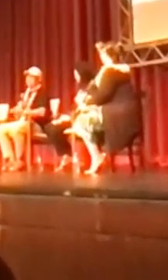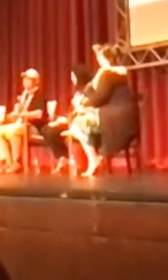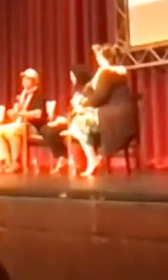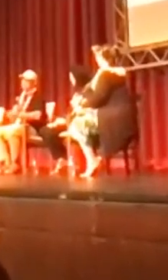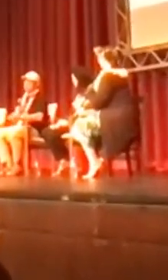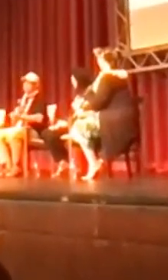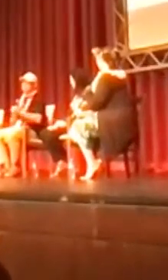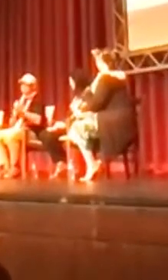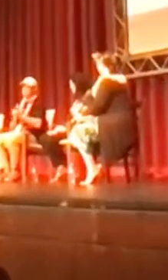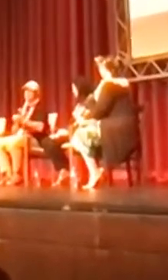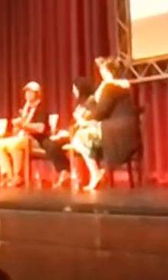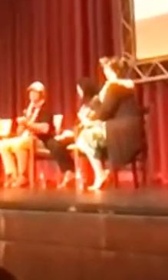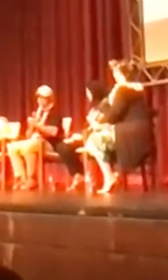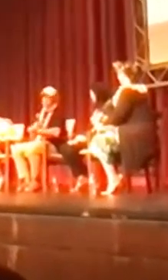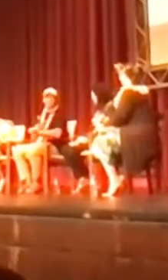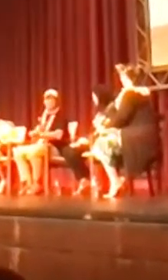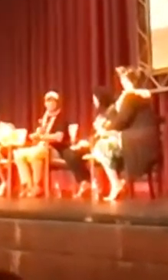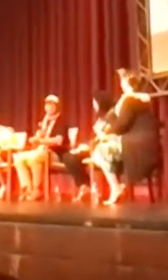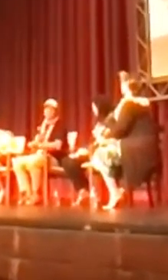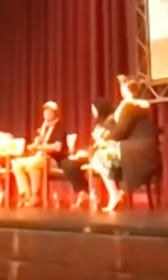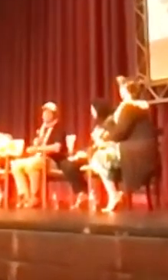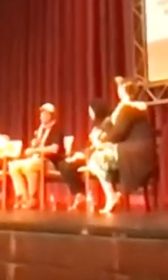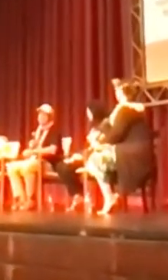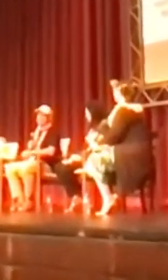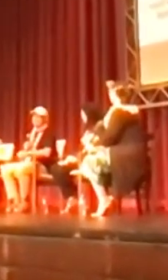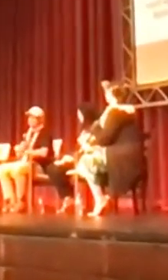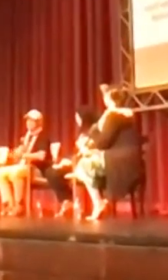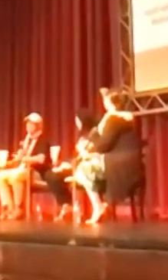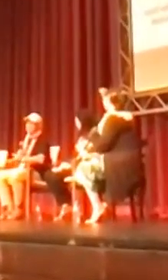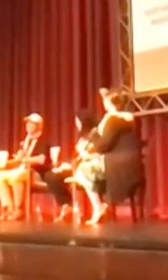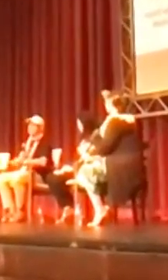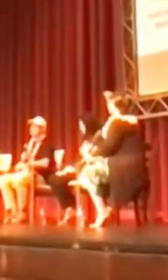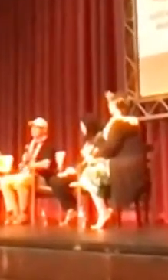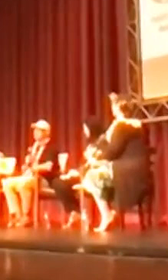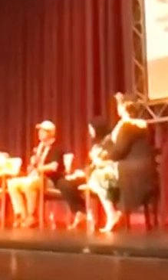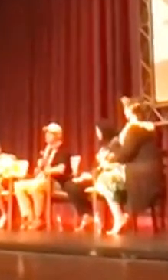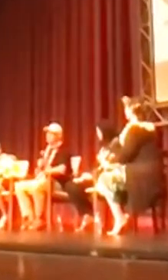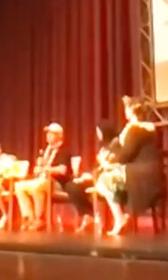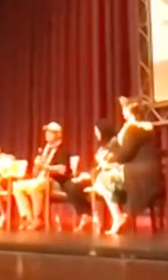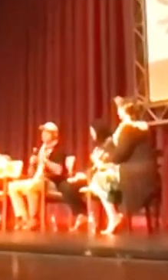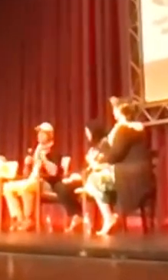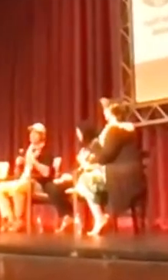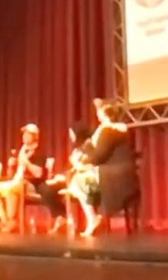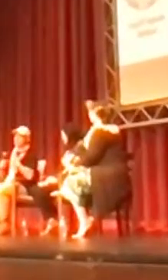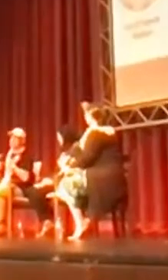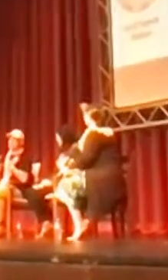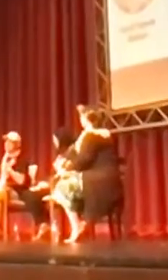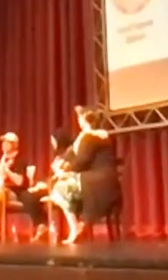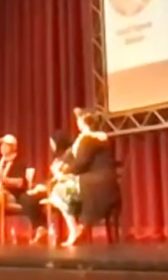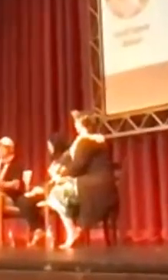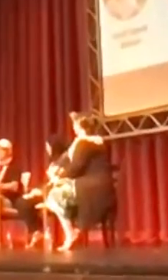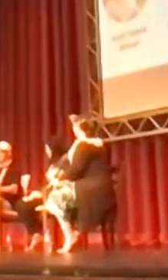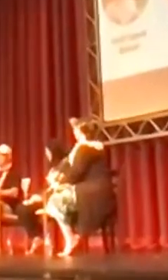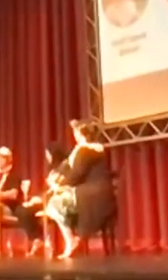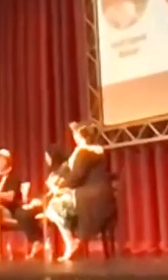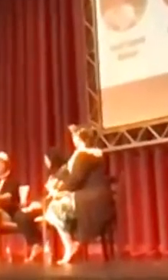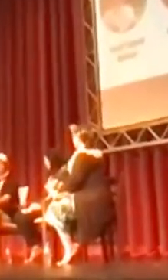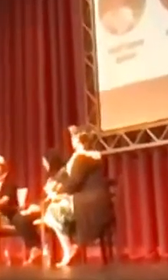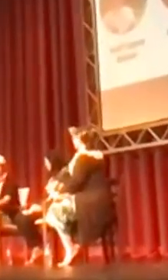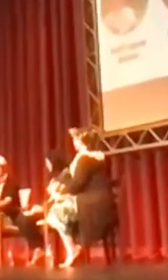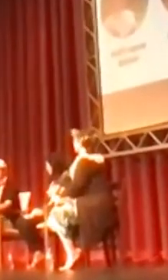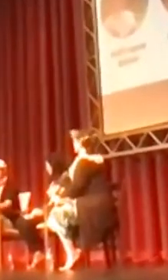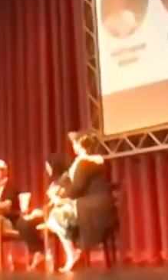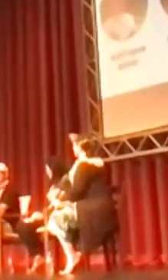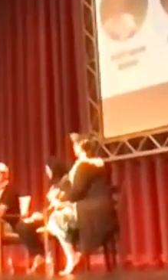you're not going to lump all the Pacific Islanders together. It's going to be the cookies. And I'm lucky enough that Mia is part